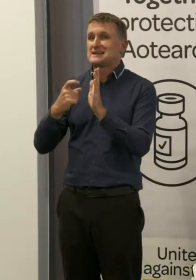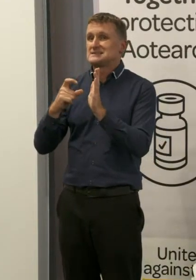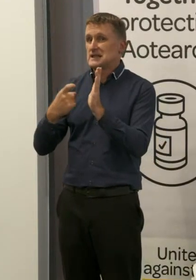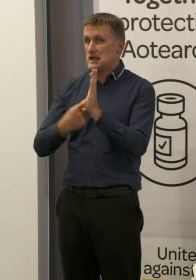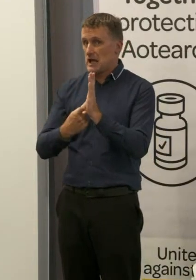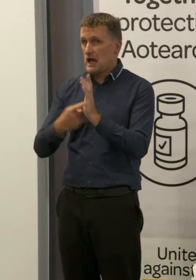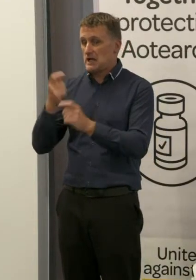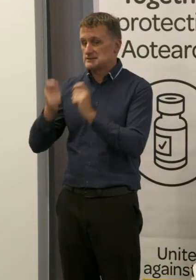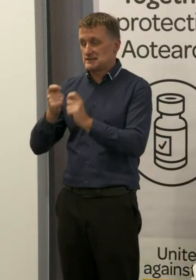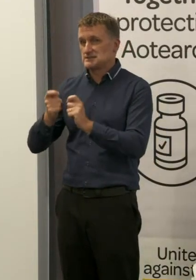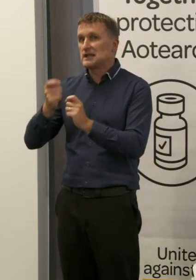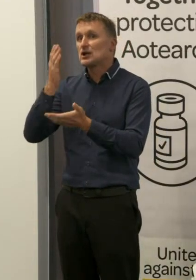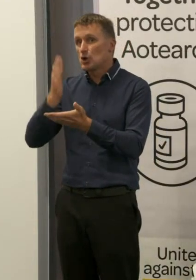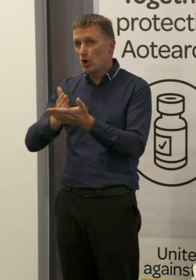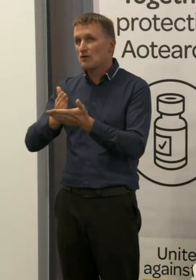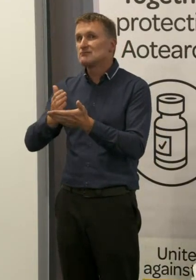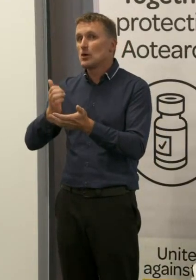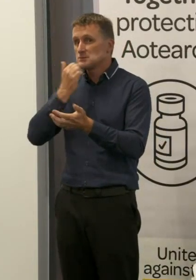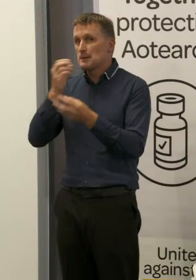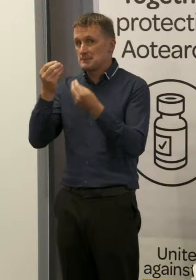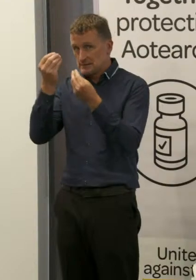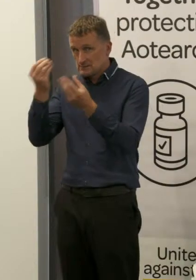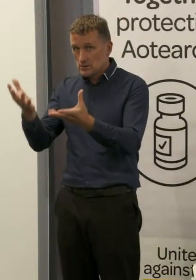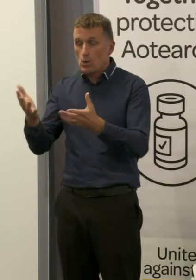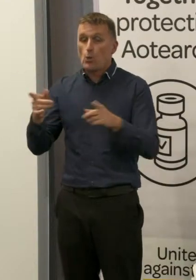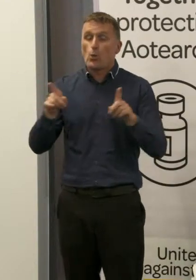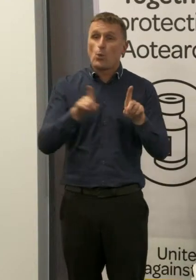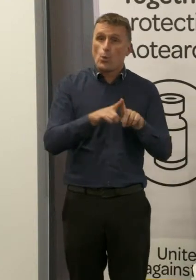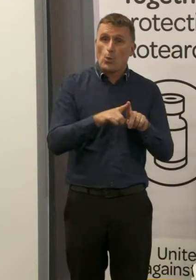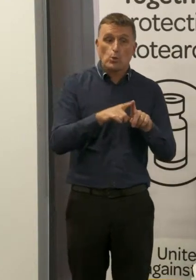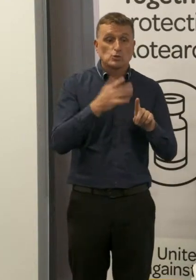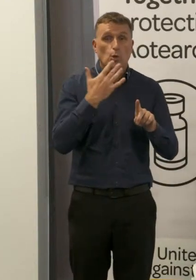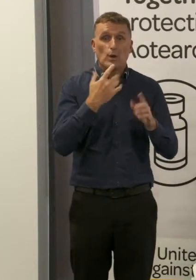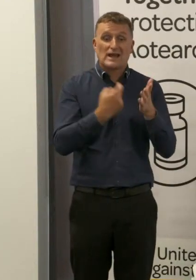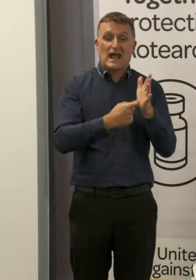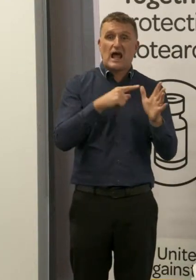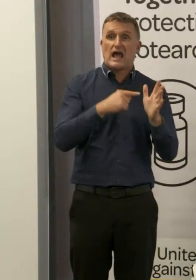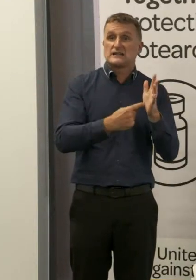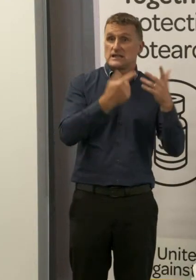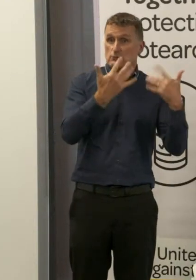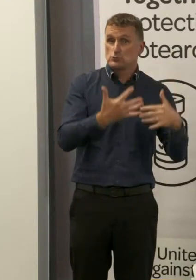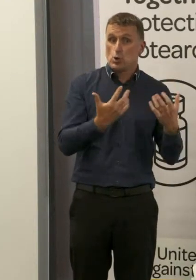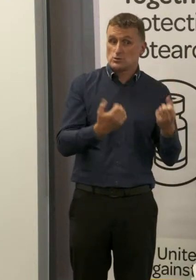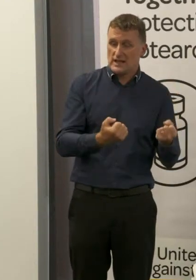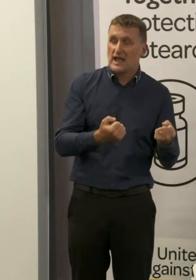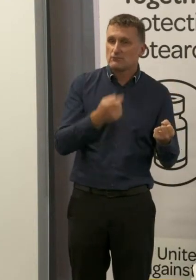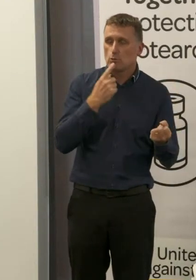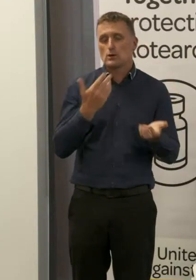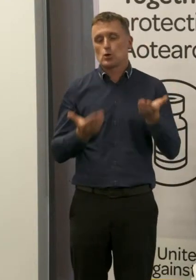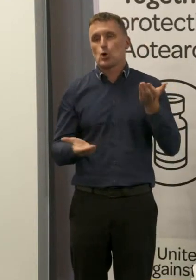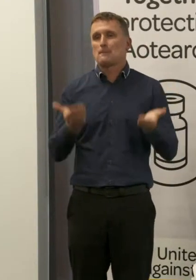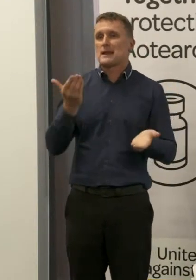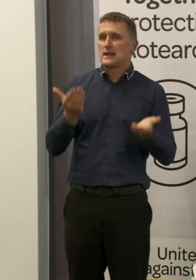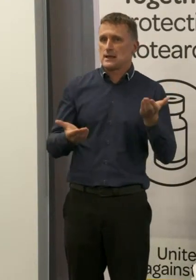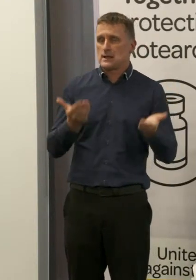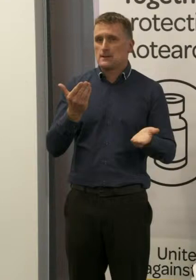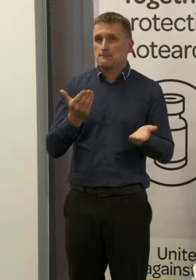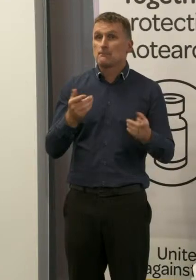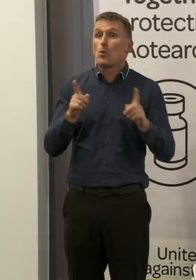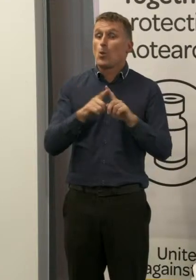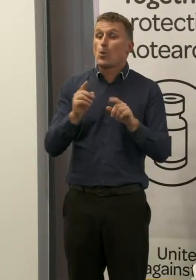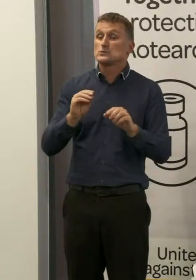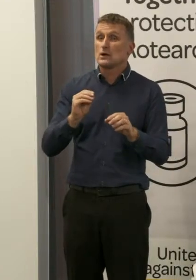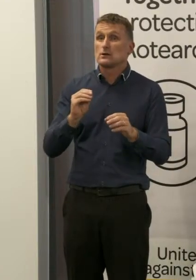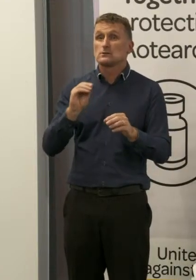will include rapid antigen test results when we get to that point. but we will also include an estimate of what we think the